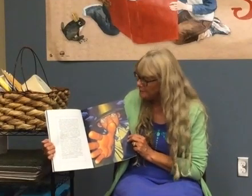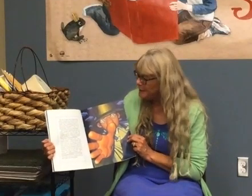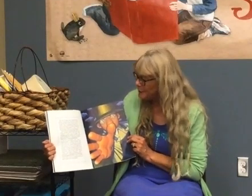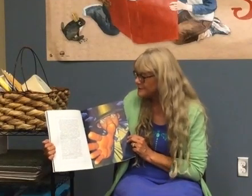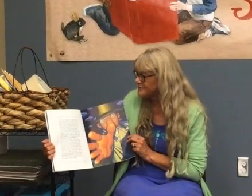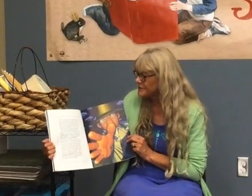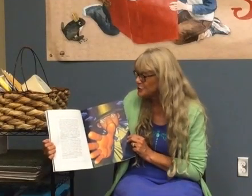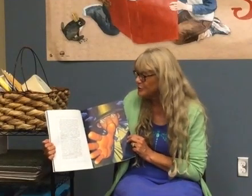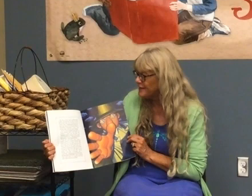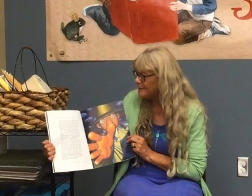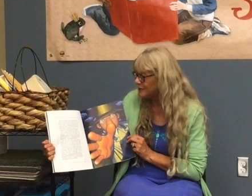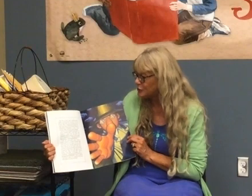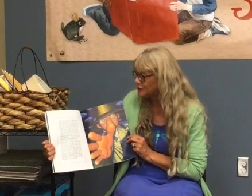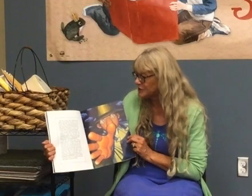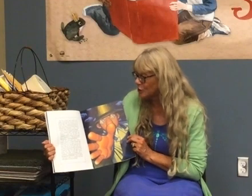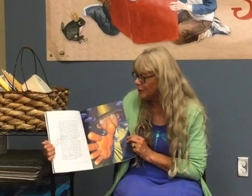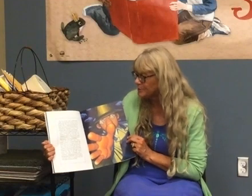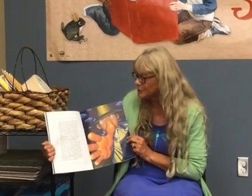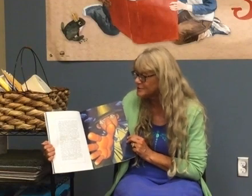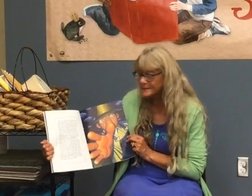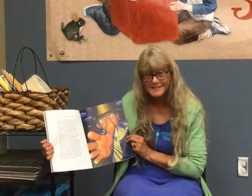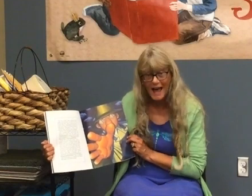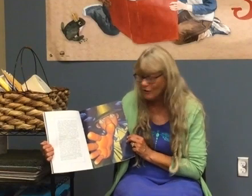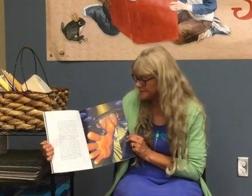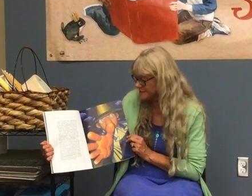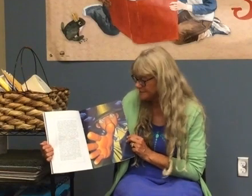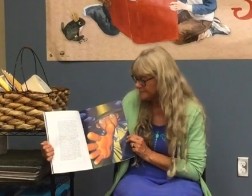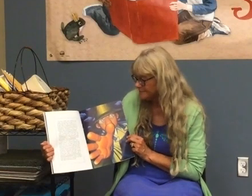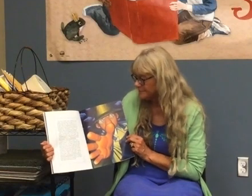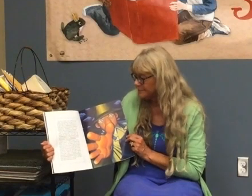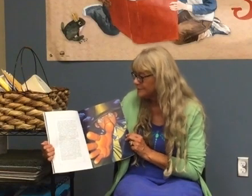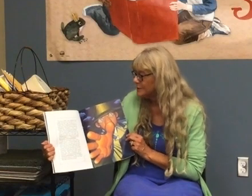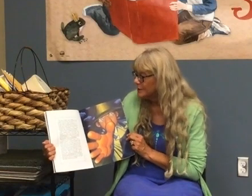it appeared as if the two of them had turned into glowing balloons themselves.